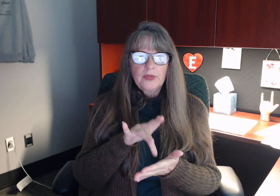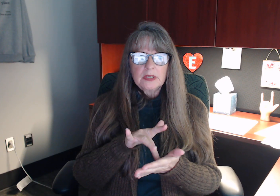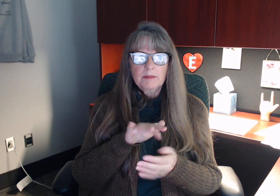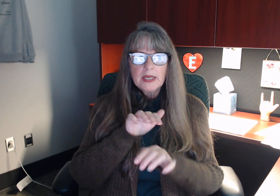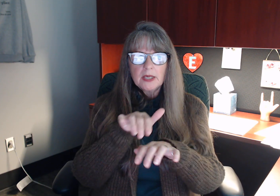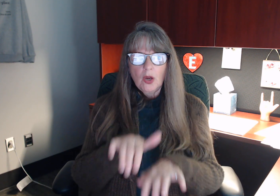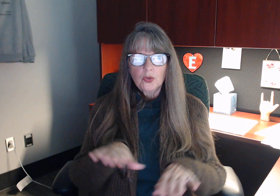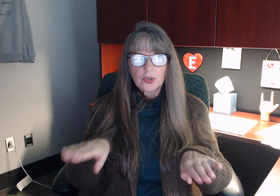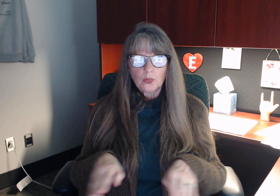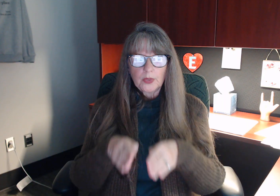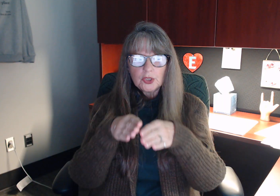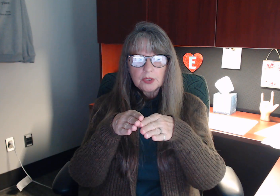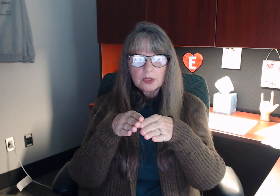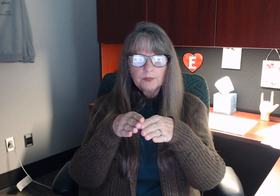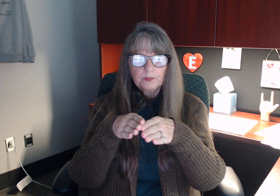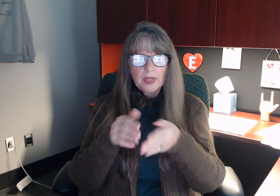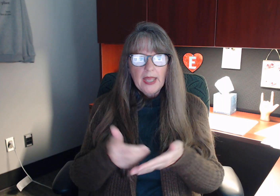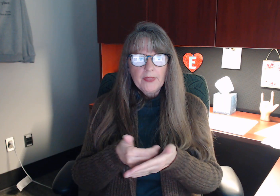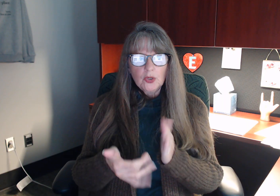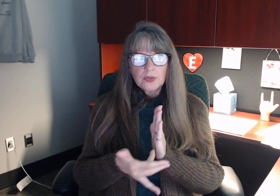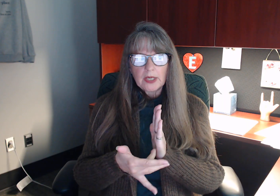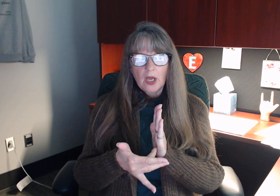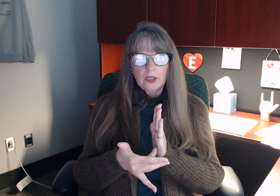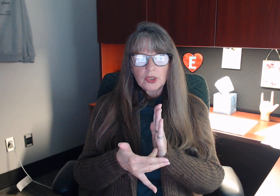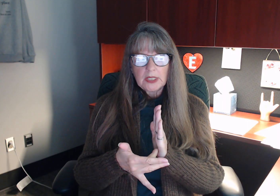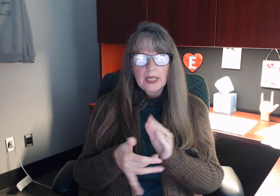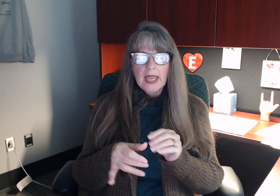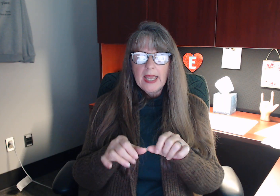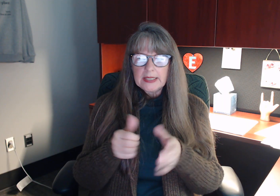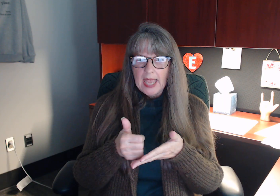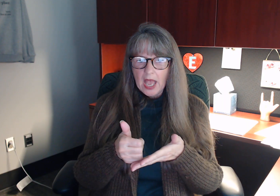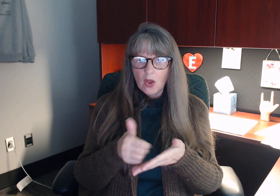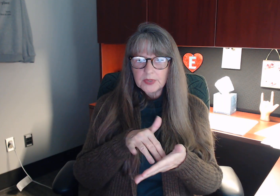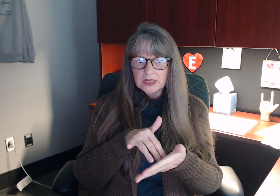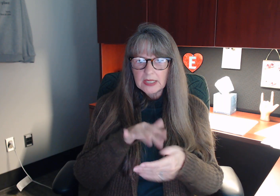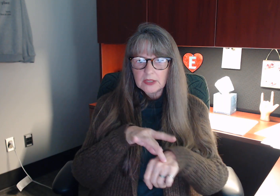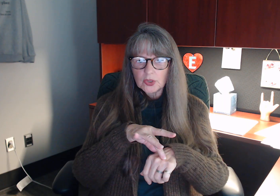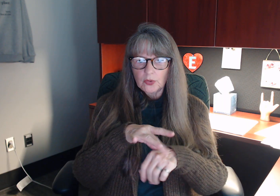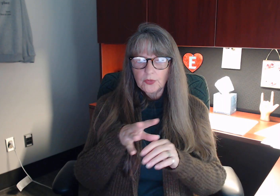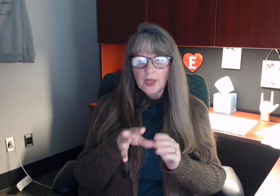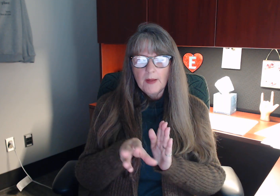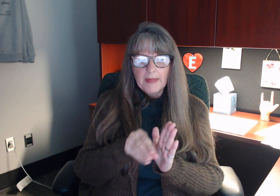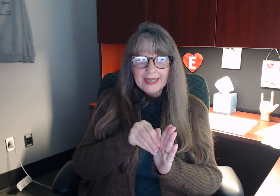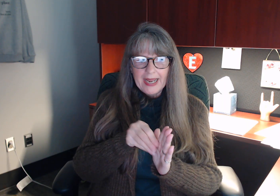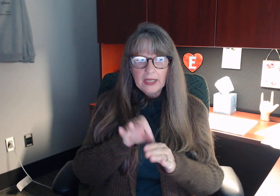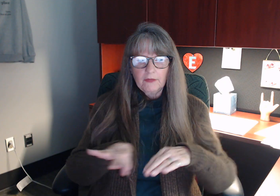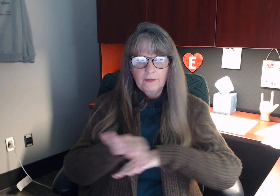these mid-ocean ridges. And the new technology has helped study this Earth magnetic